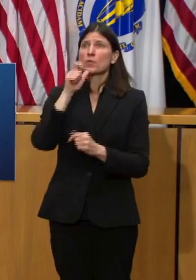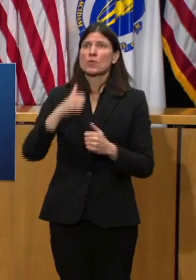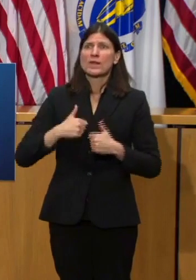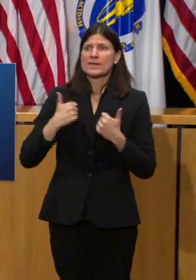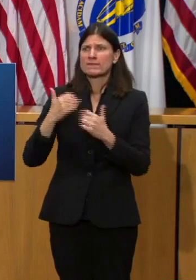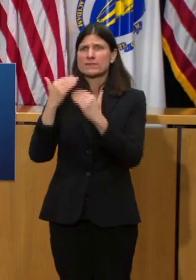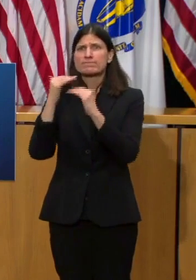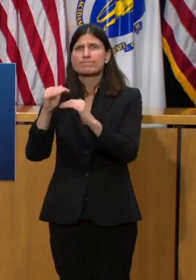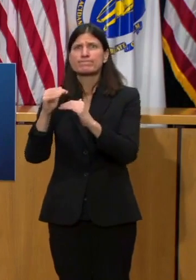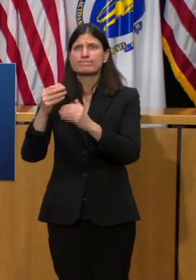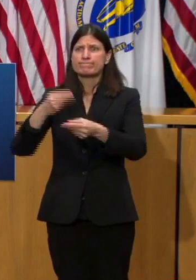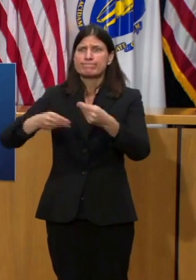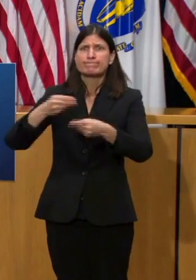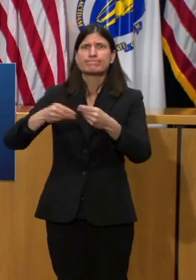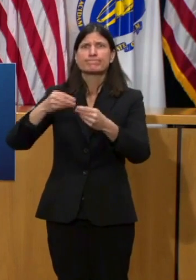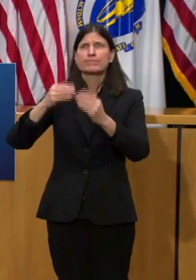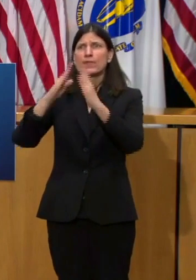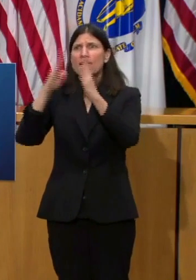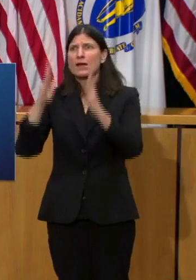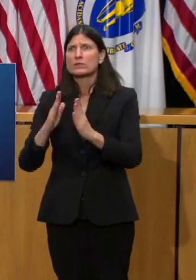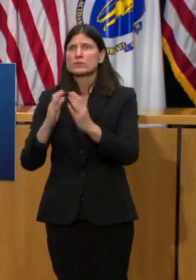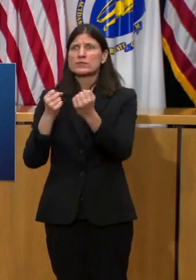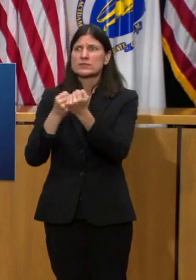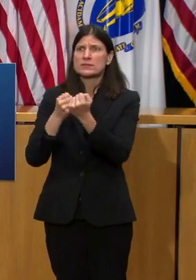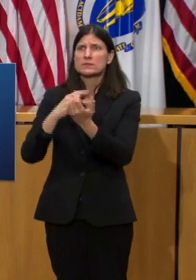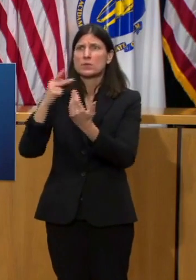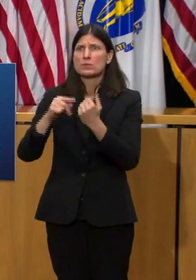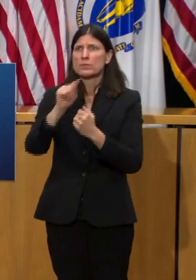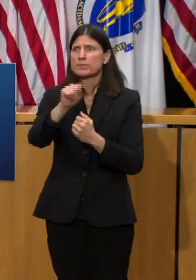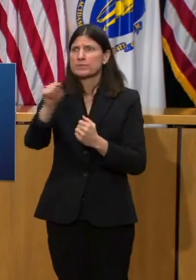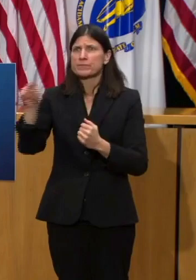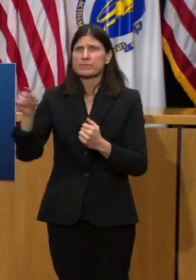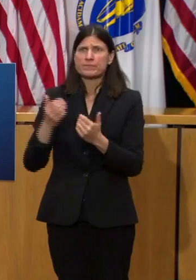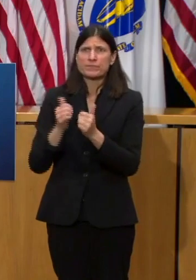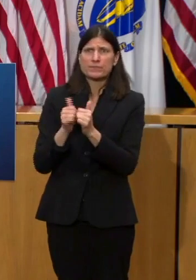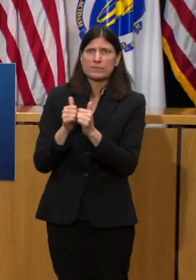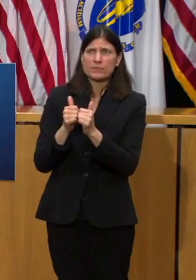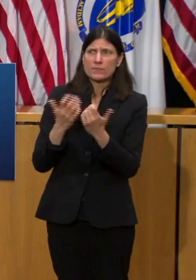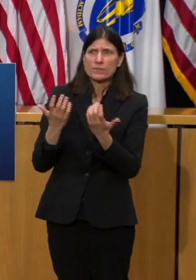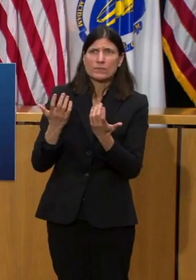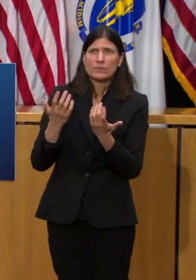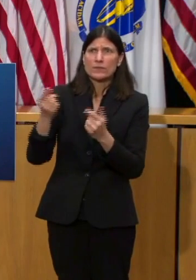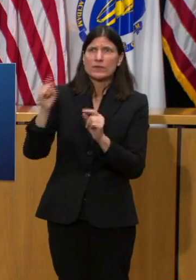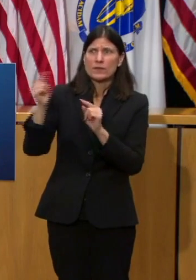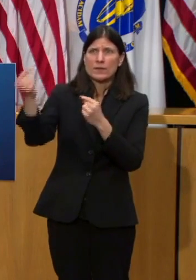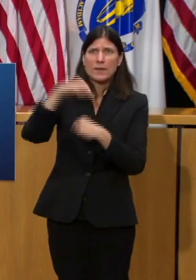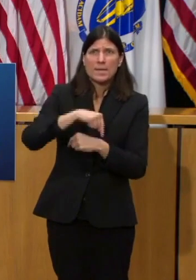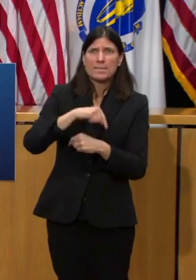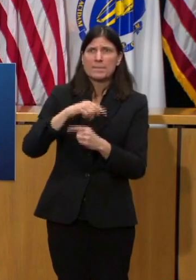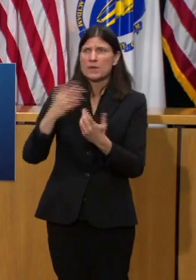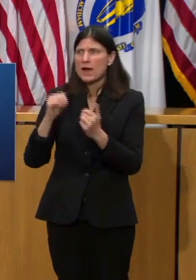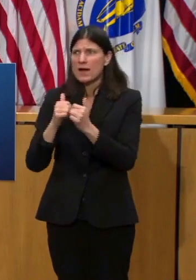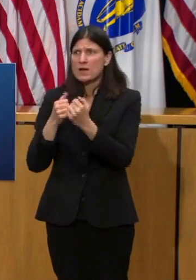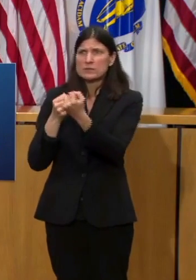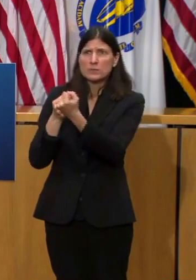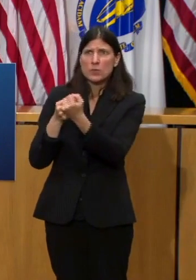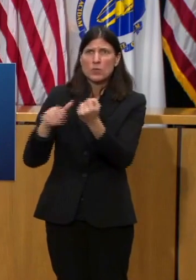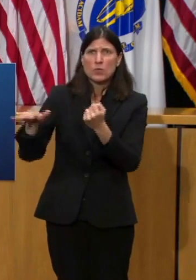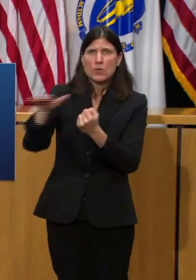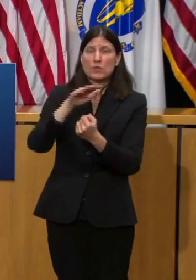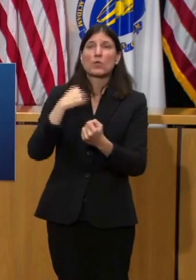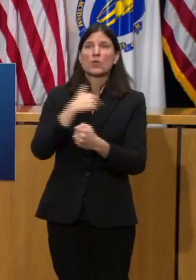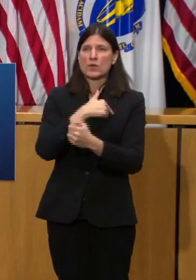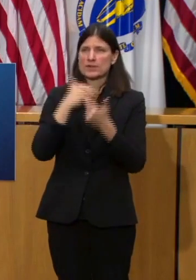organize vaccination of homebound residents who are unable to access any other vaccination program as they